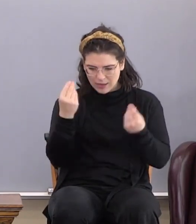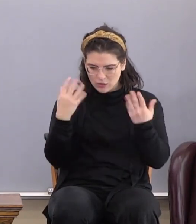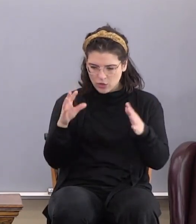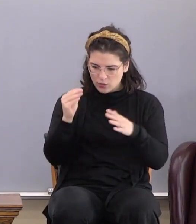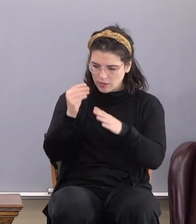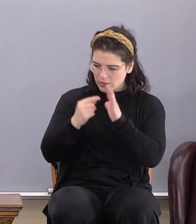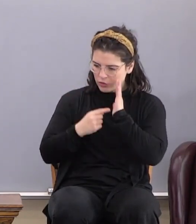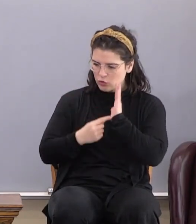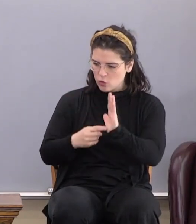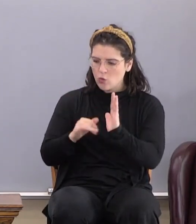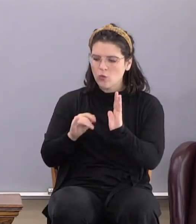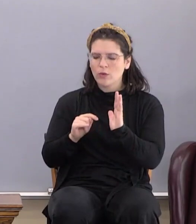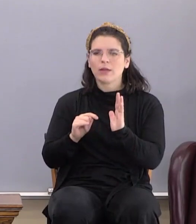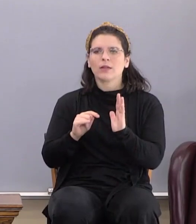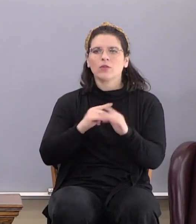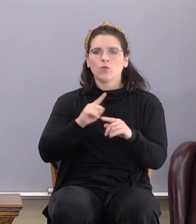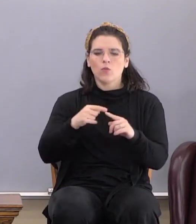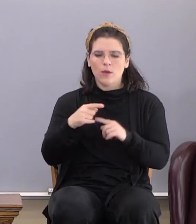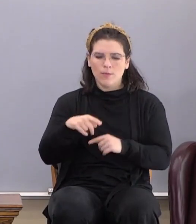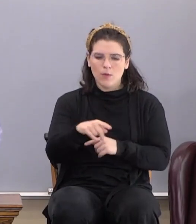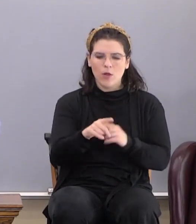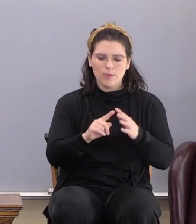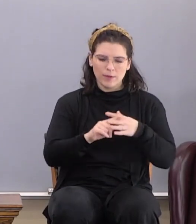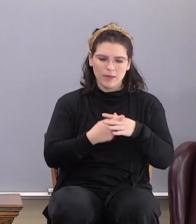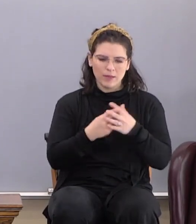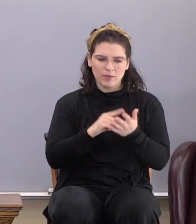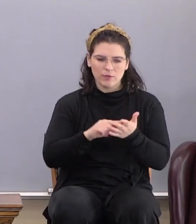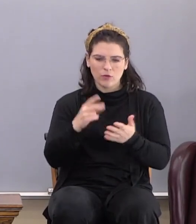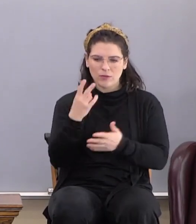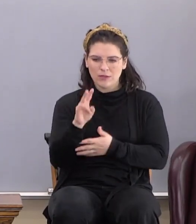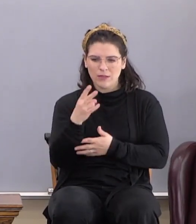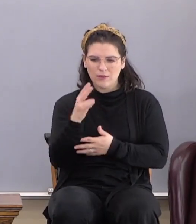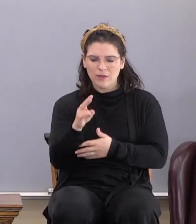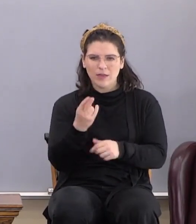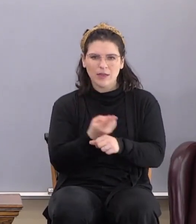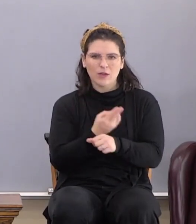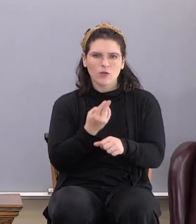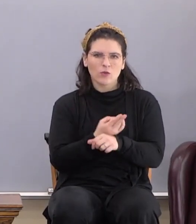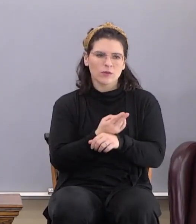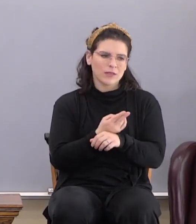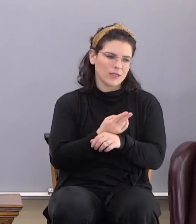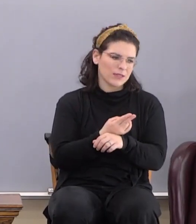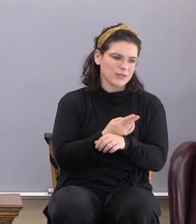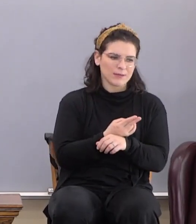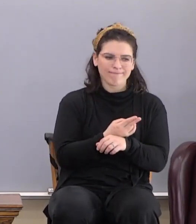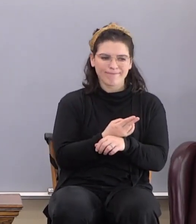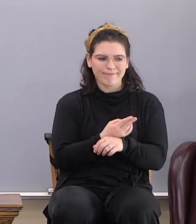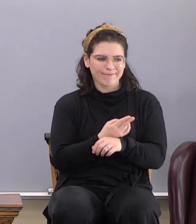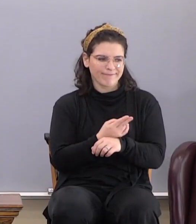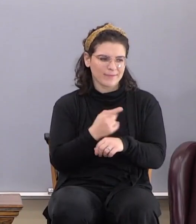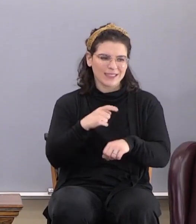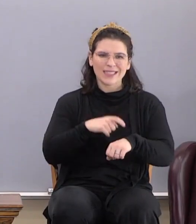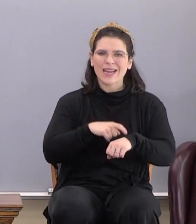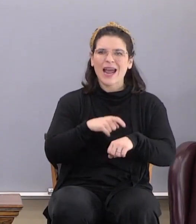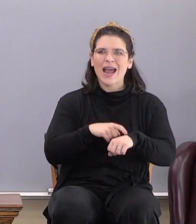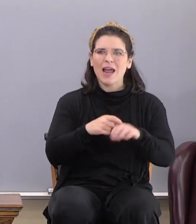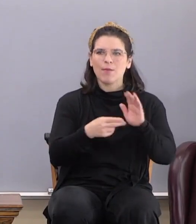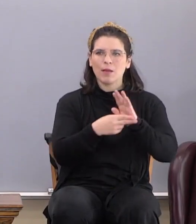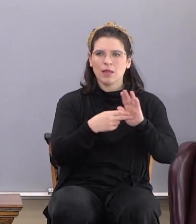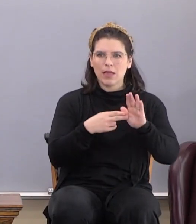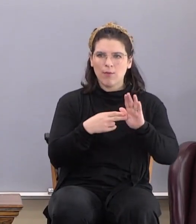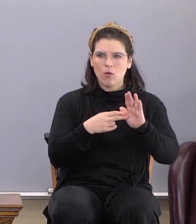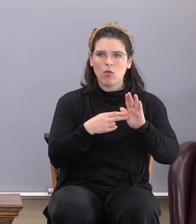some things. So when Paul begins verse 17 and he uses this time label,